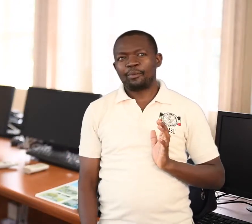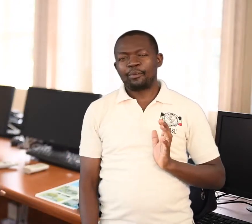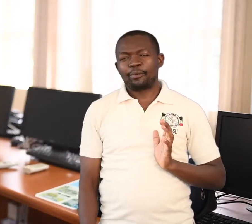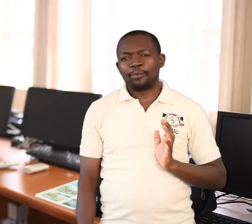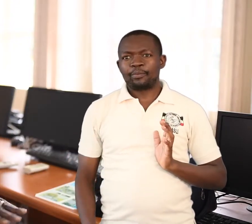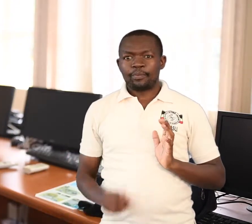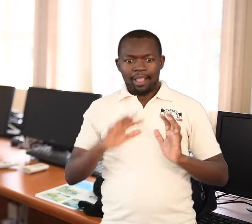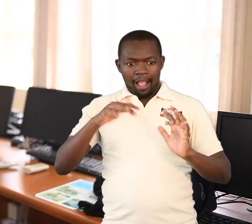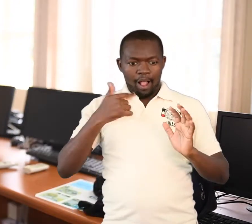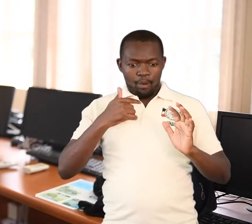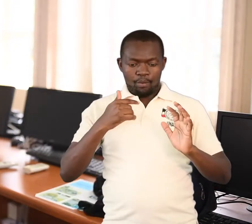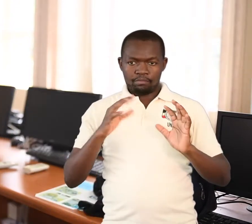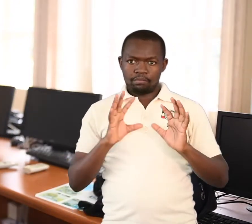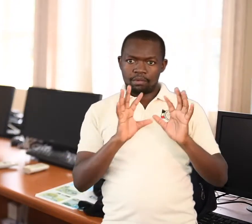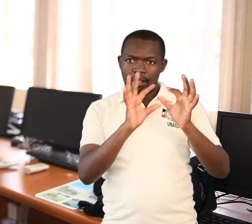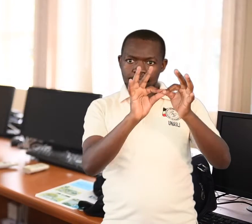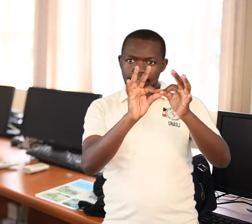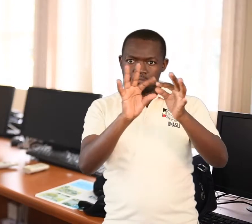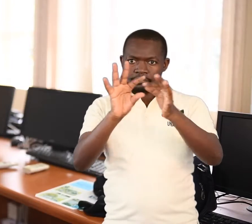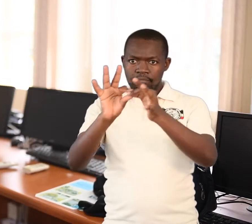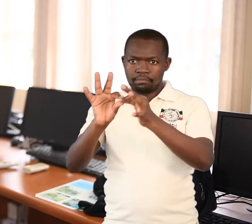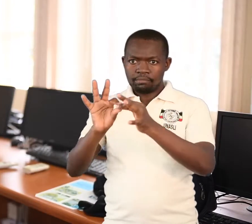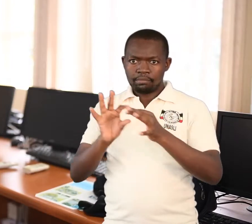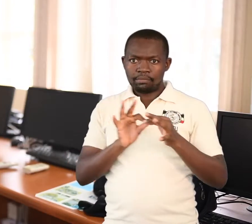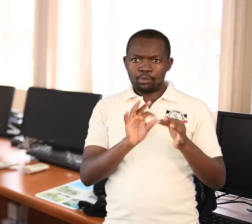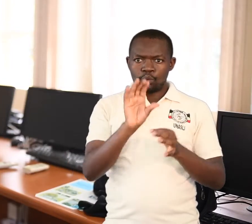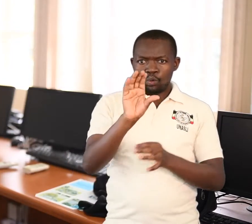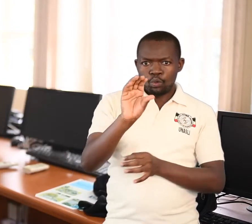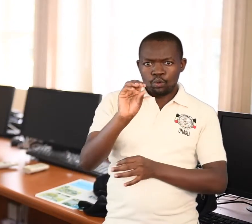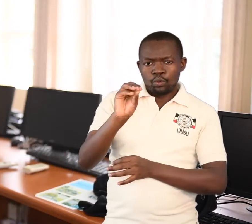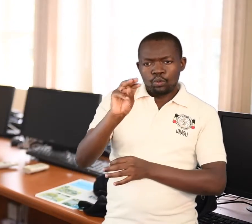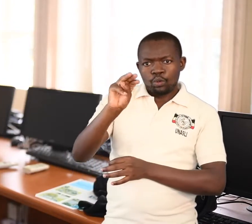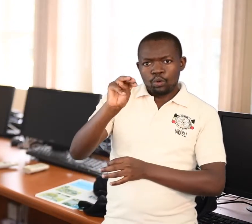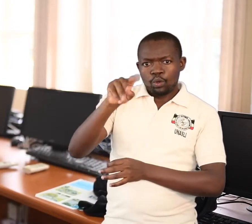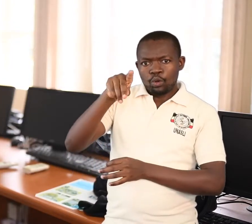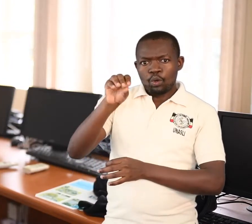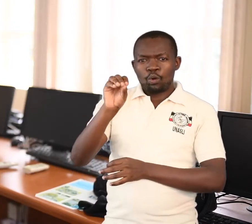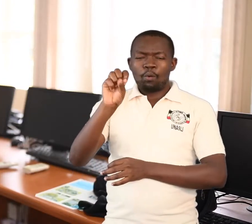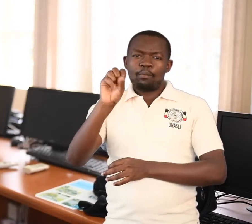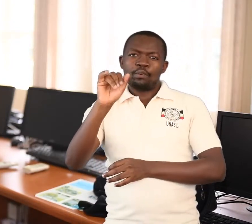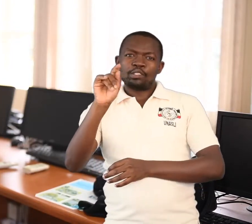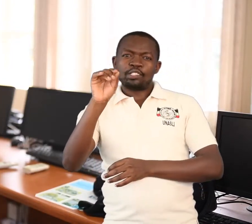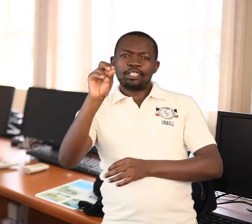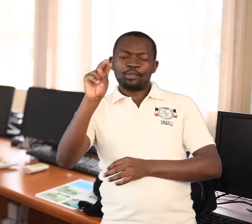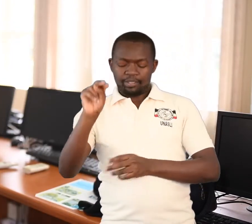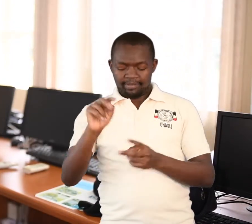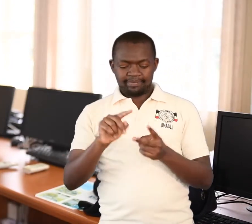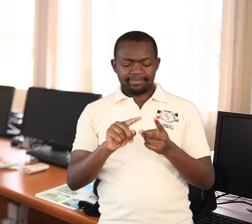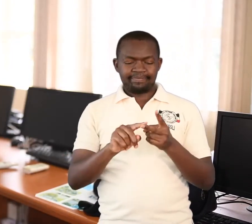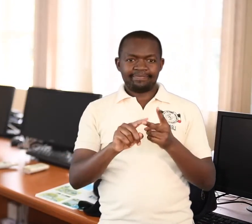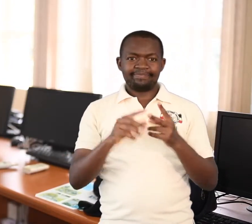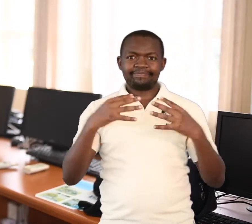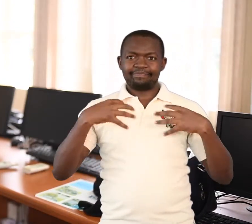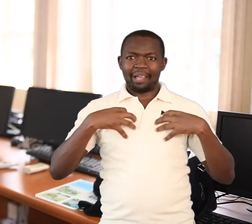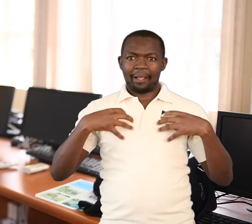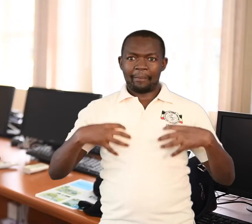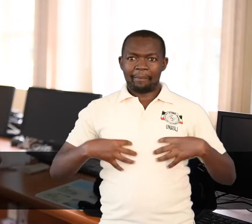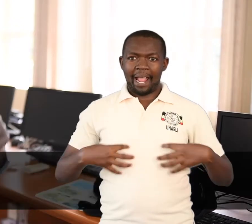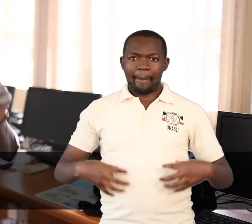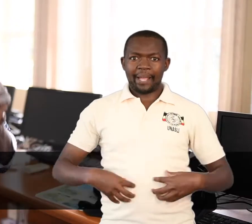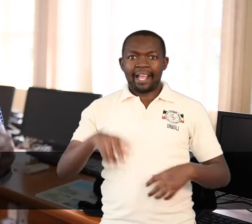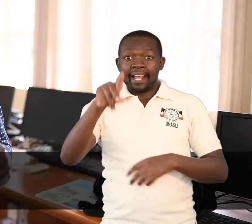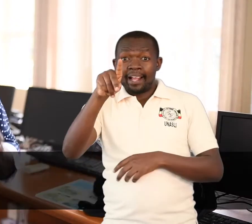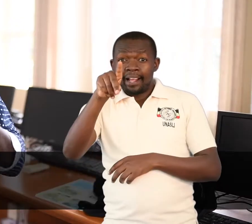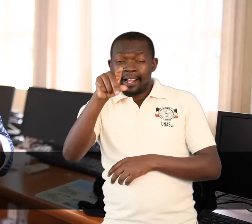The composition in which it was made. You can look at the patterns. You can look at the color.